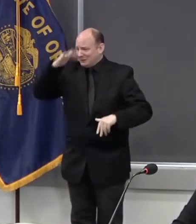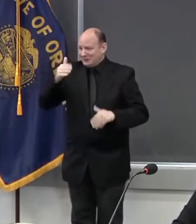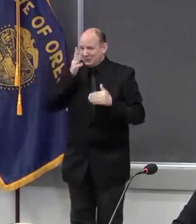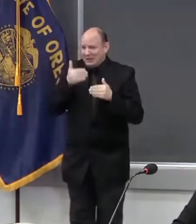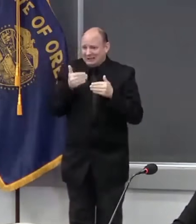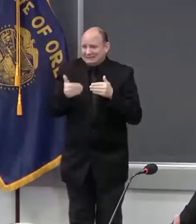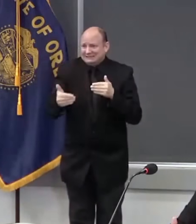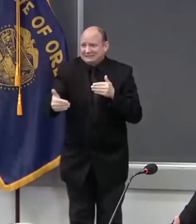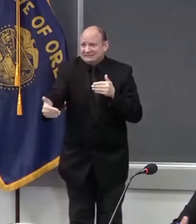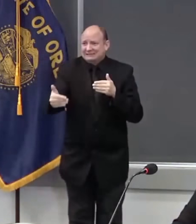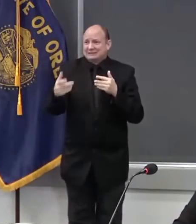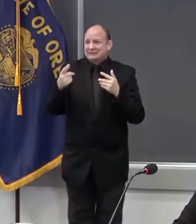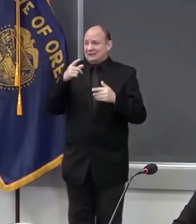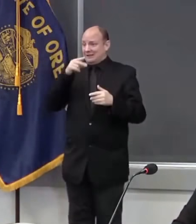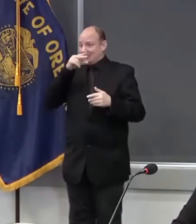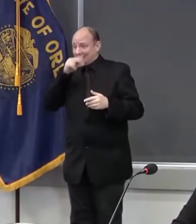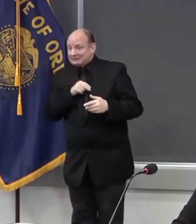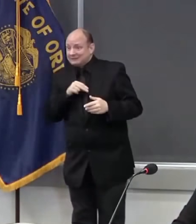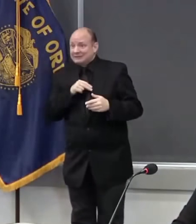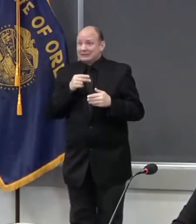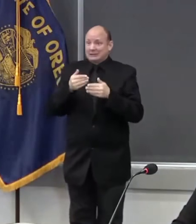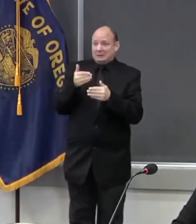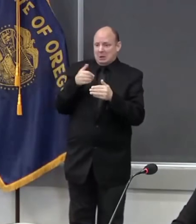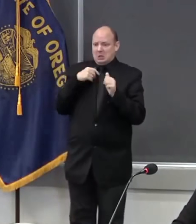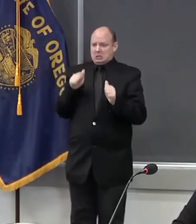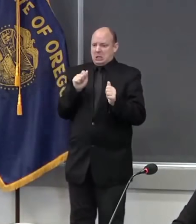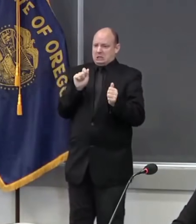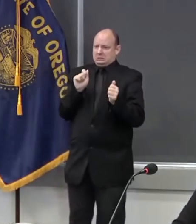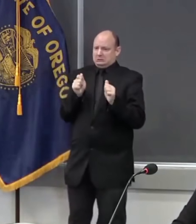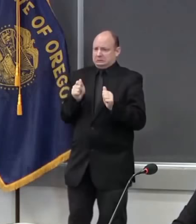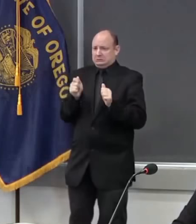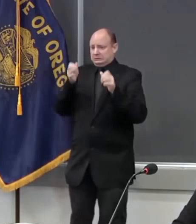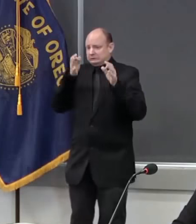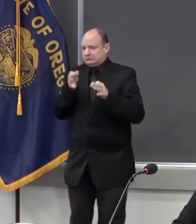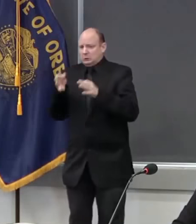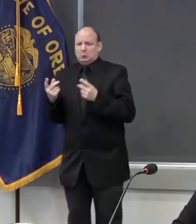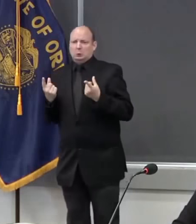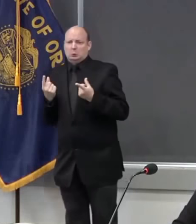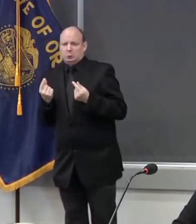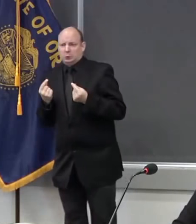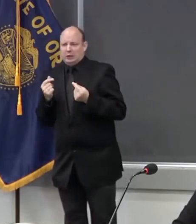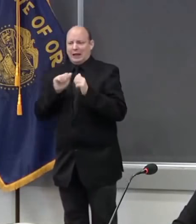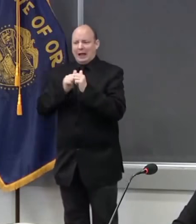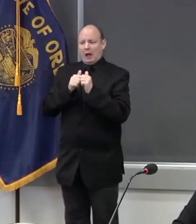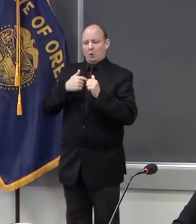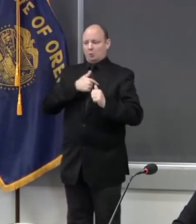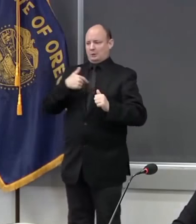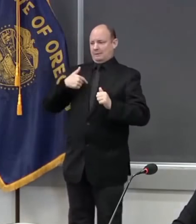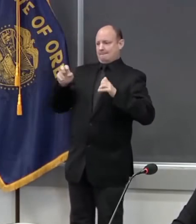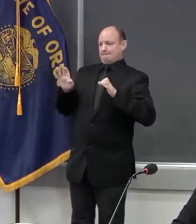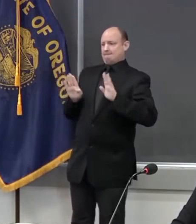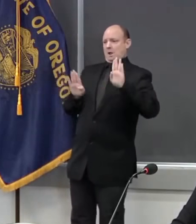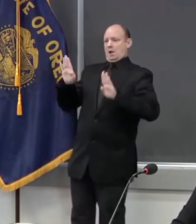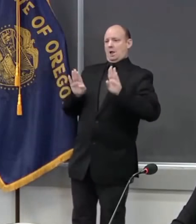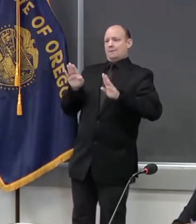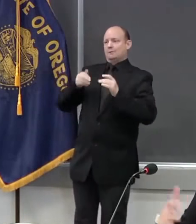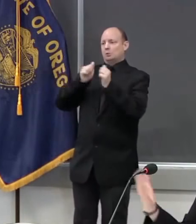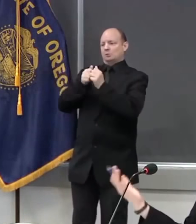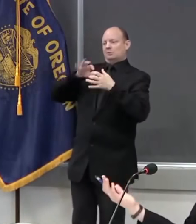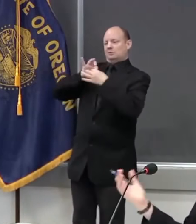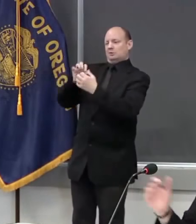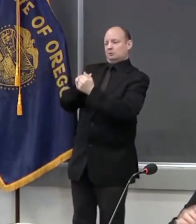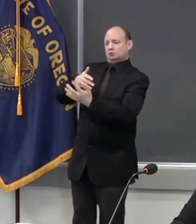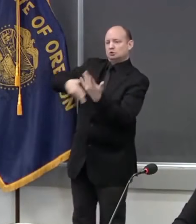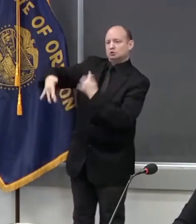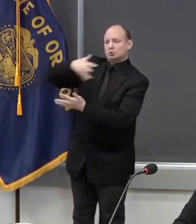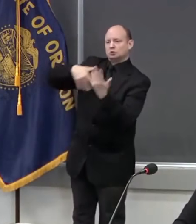us to think about how we're going to modify our choices and behaviors so that we can protect those that we most love and care about. And with that, I will